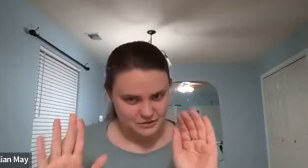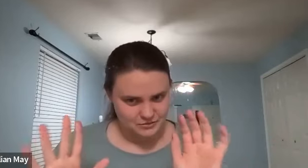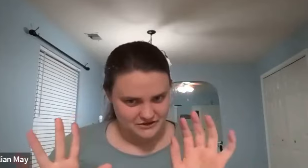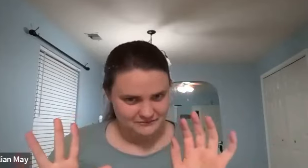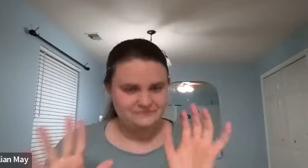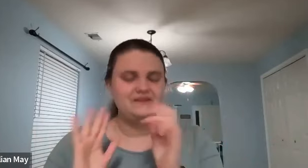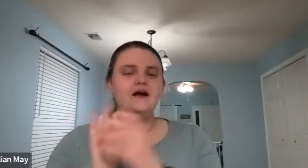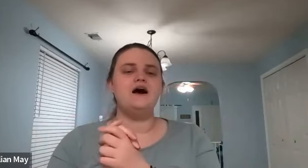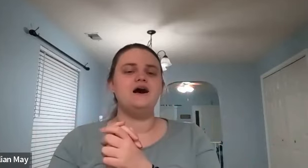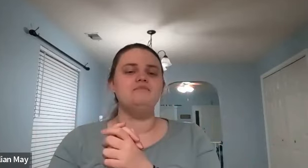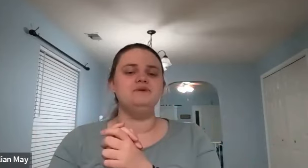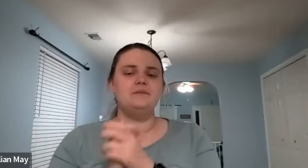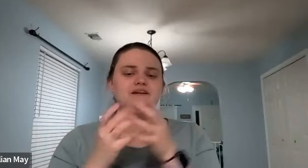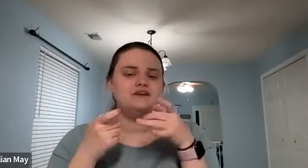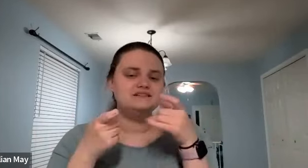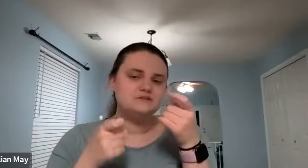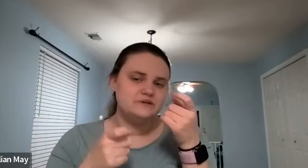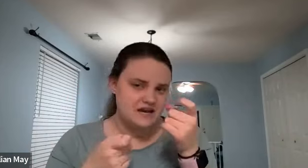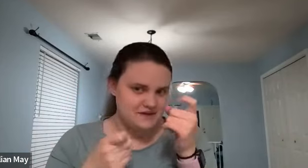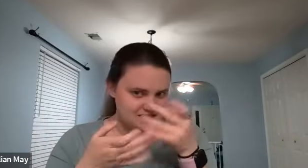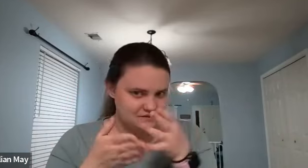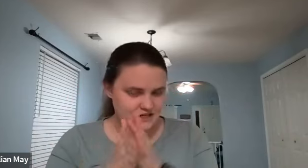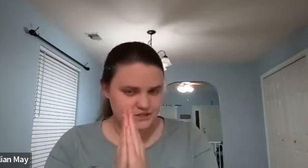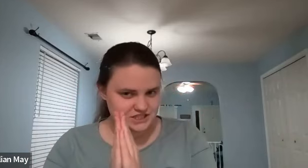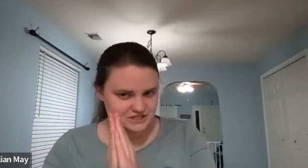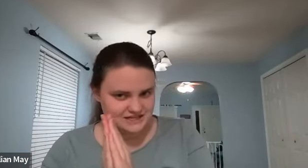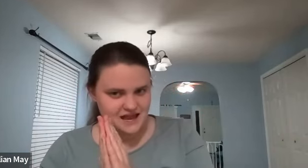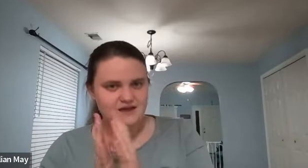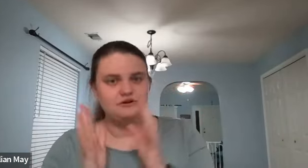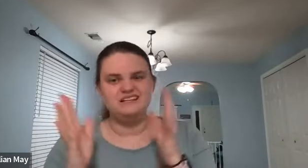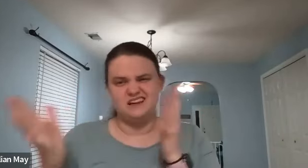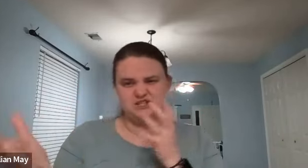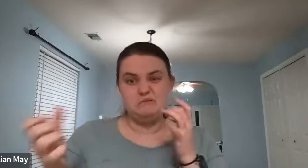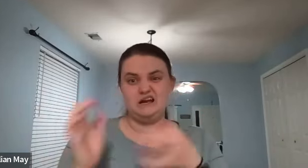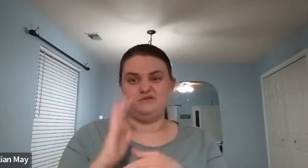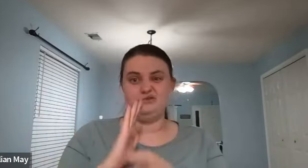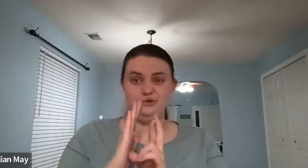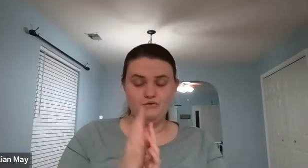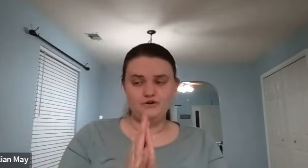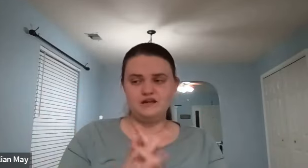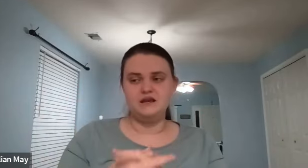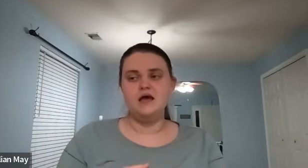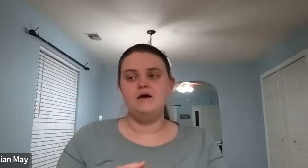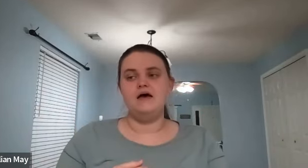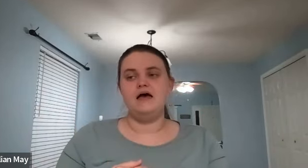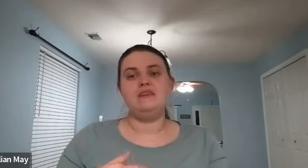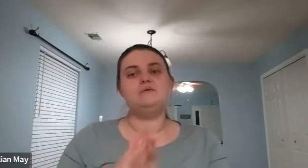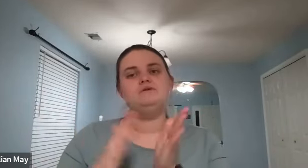little breather. I'm gonna give you guys a little bit of time to ask me any questions you guys have or any signs you want me to kind of do over again. And then we'll move on